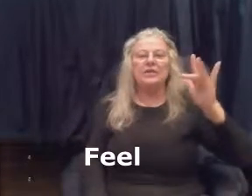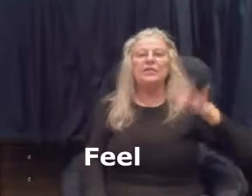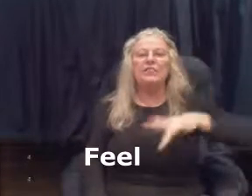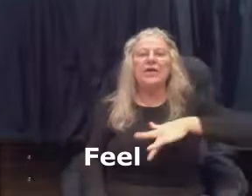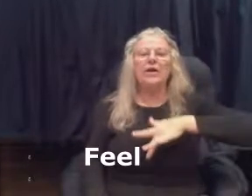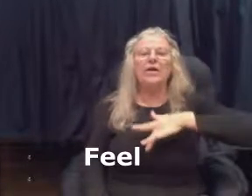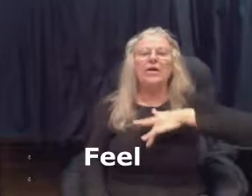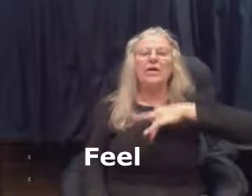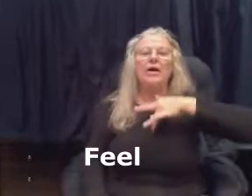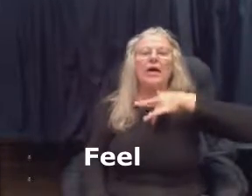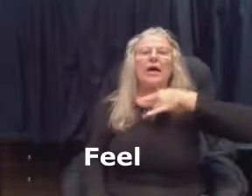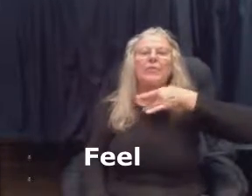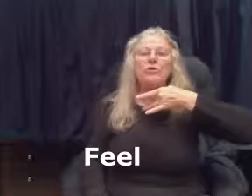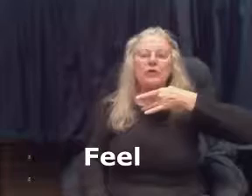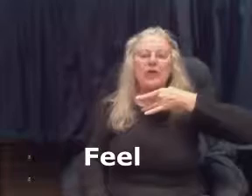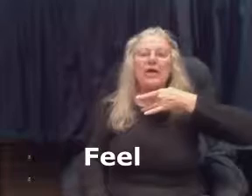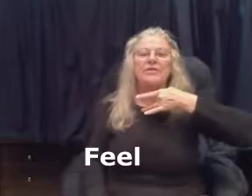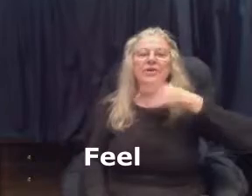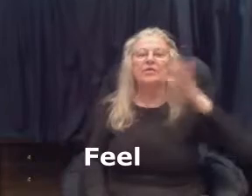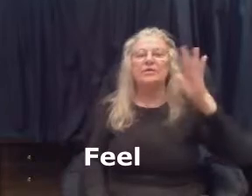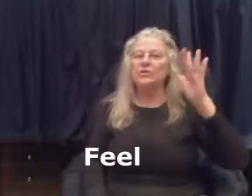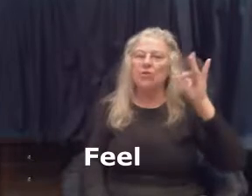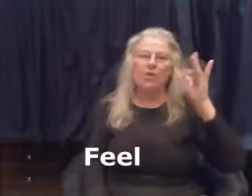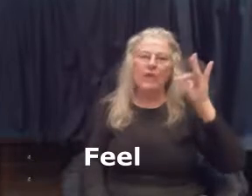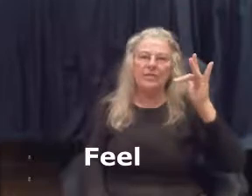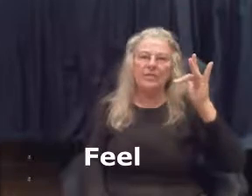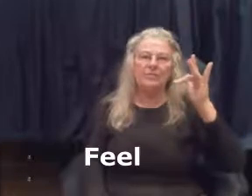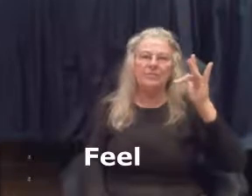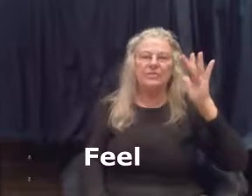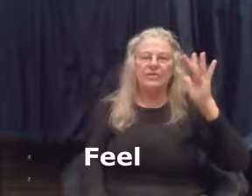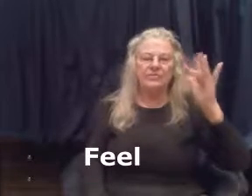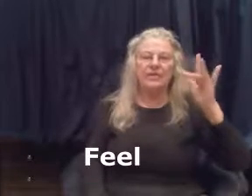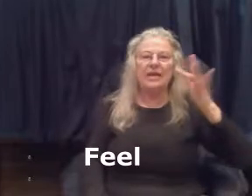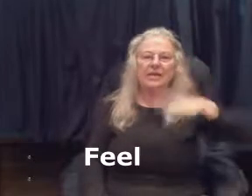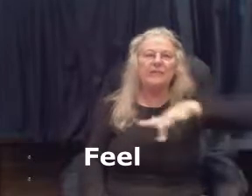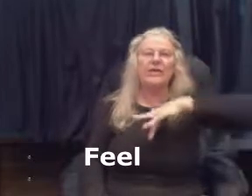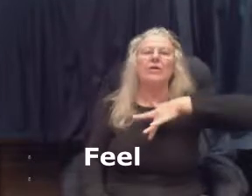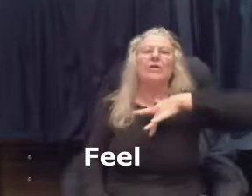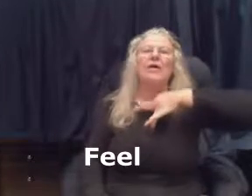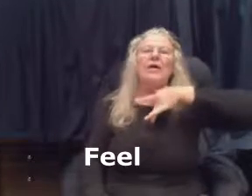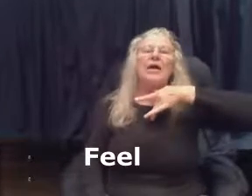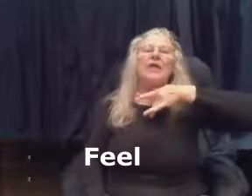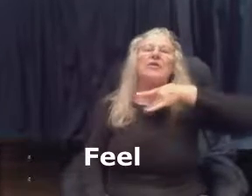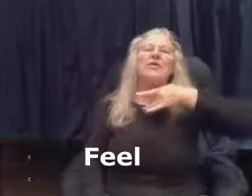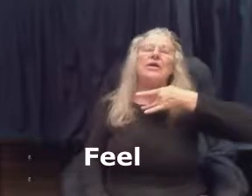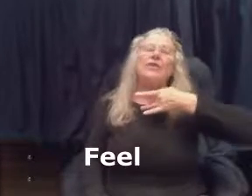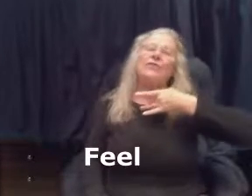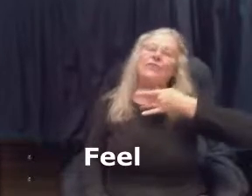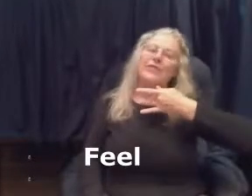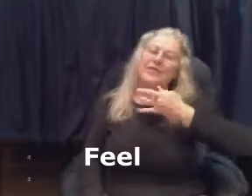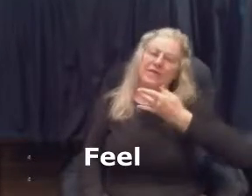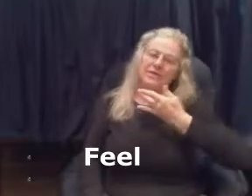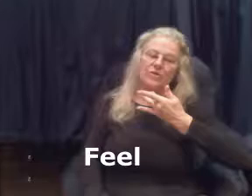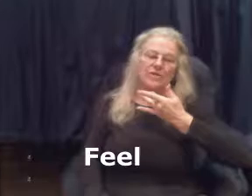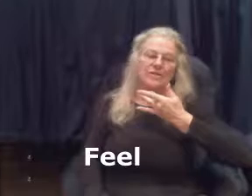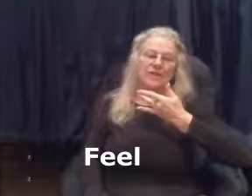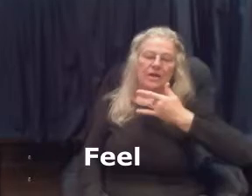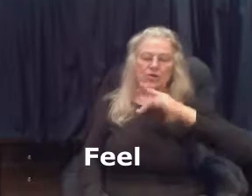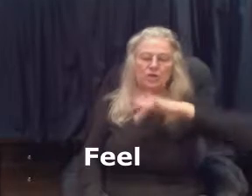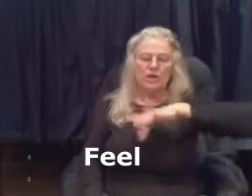center finger up your chest. I always call that the feeling finger, and then your feelings are inside your